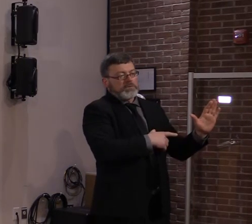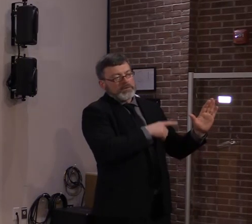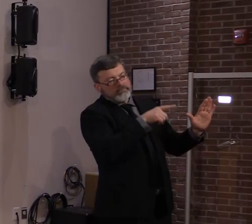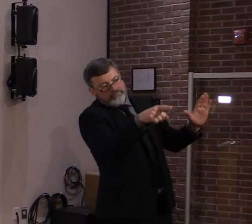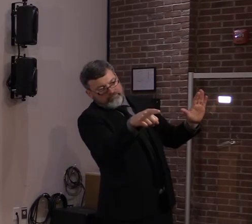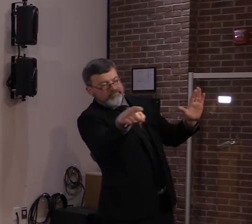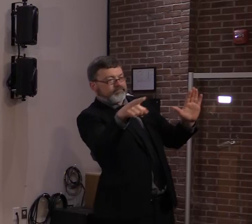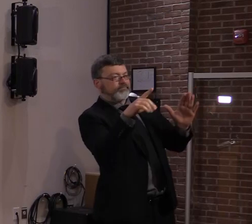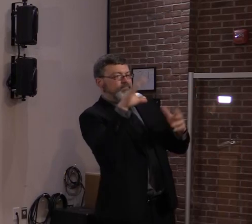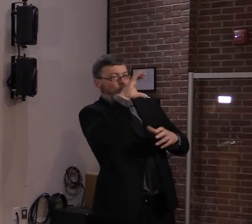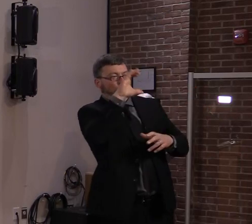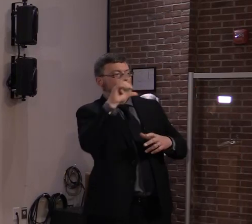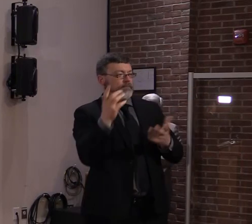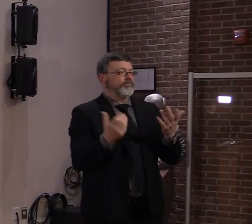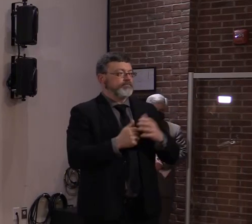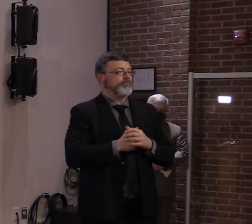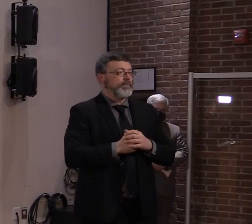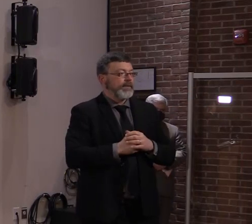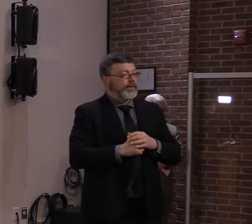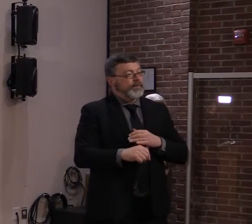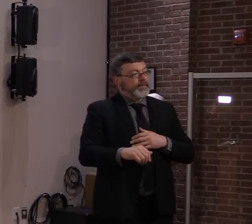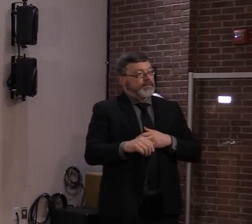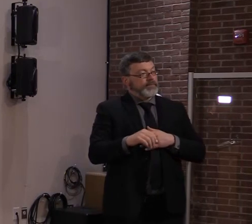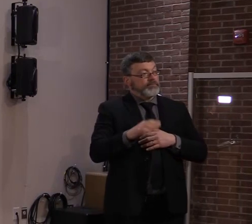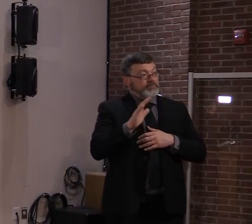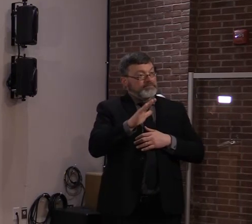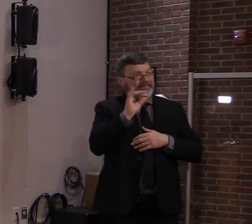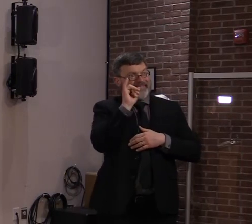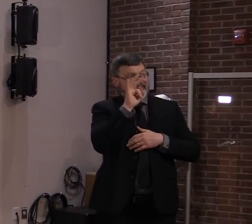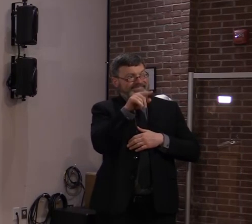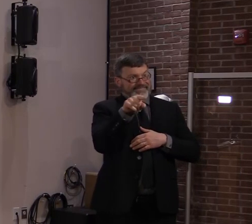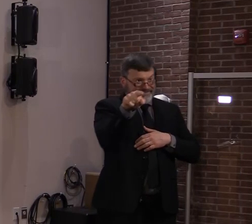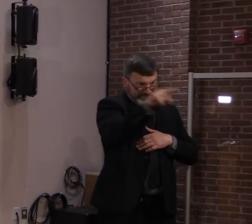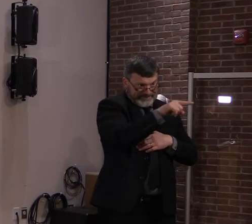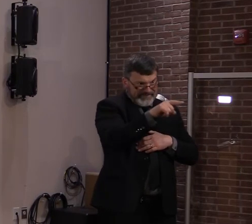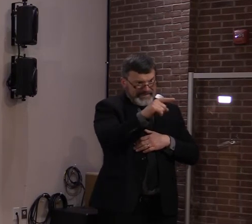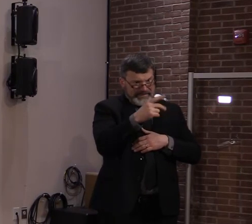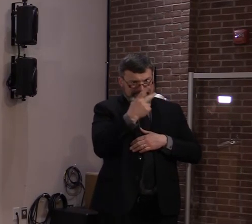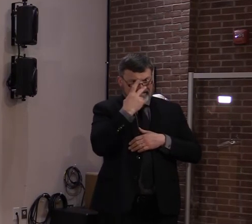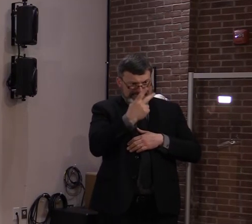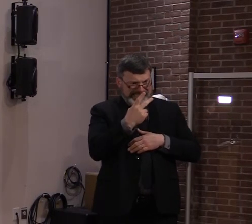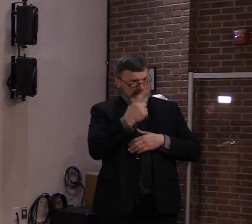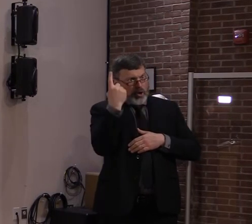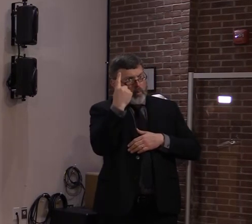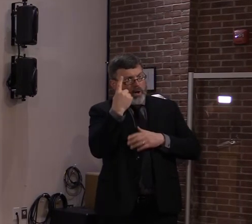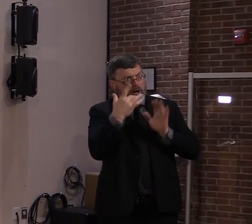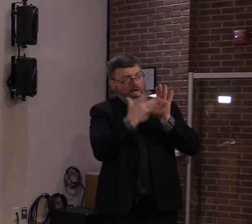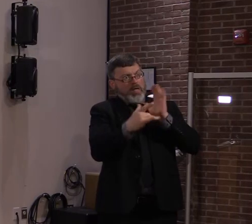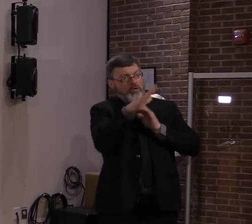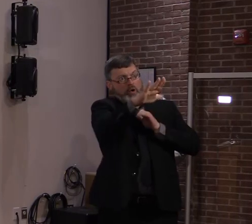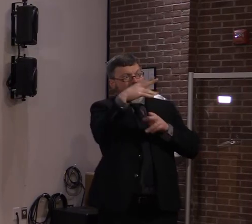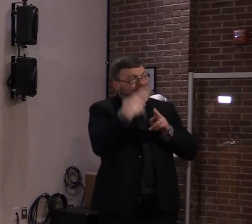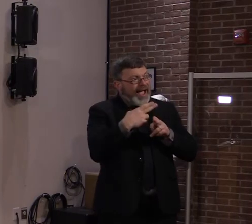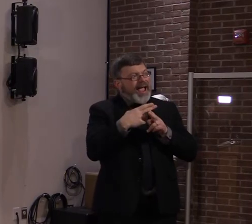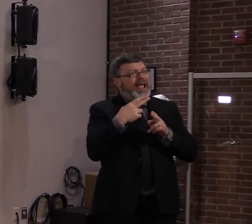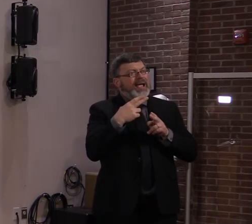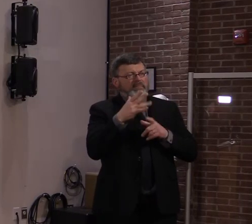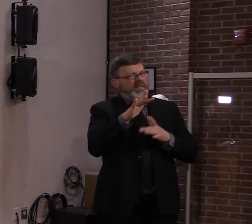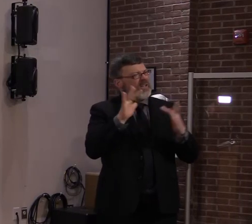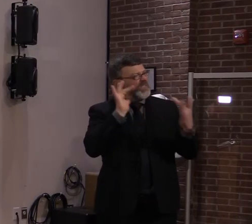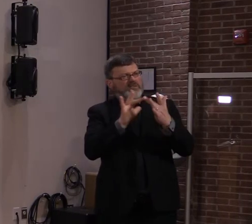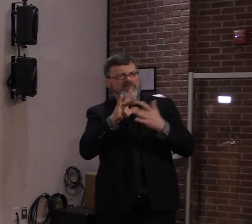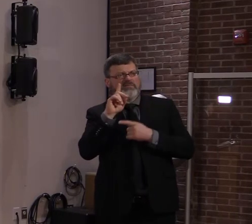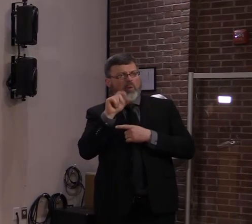again, individuals should report the fraud immediately. That ensures we can close out the account. We don't issue any fraudulent